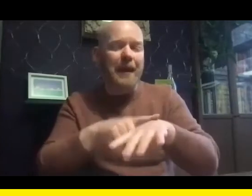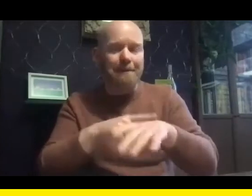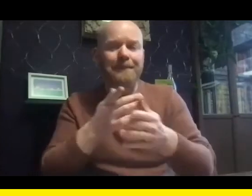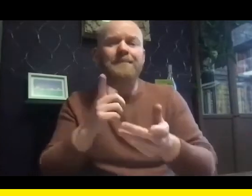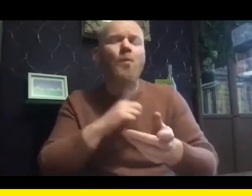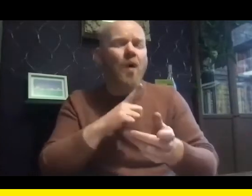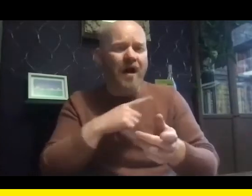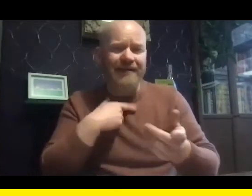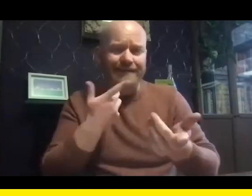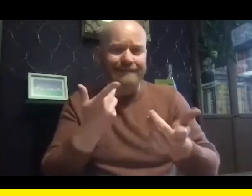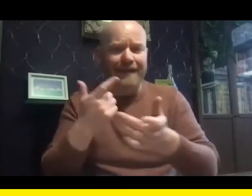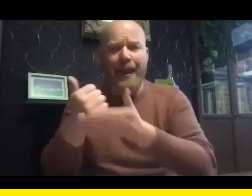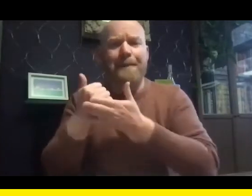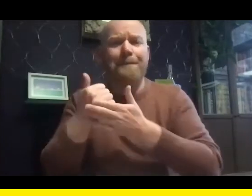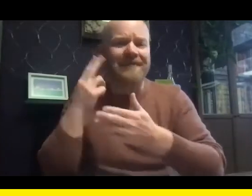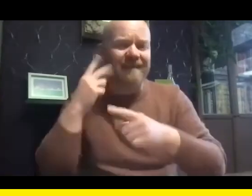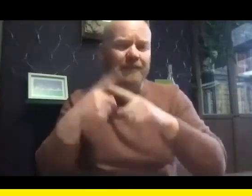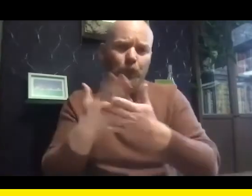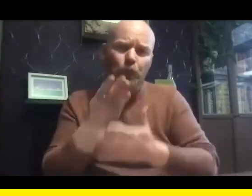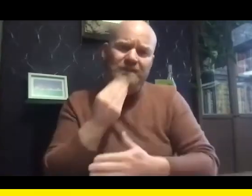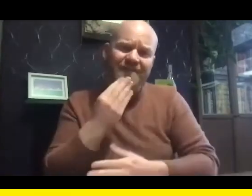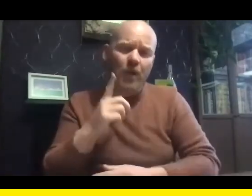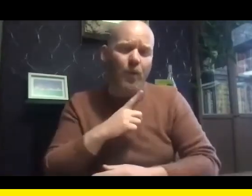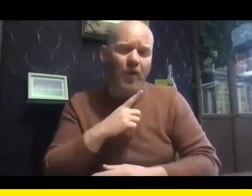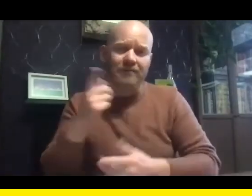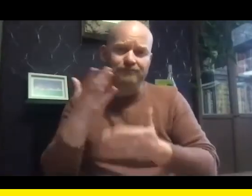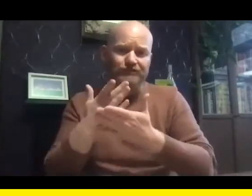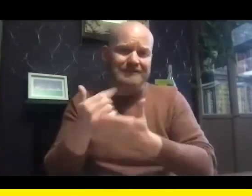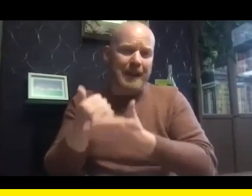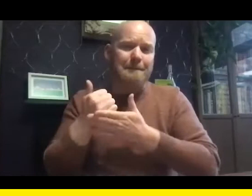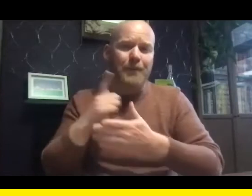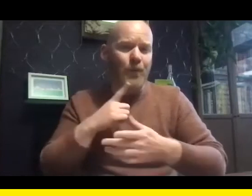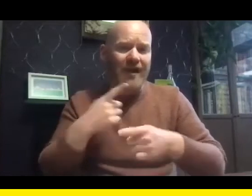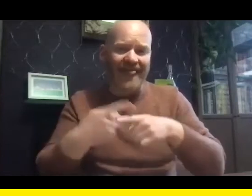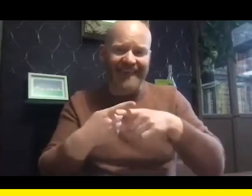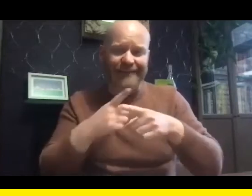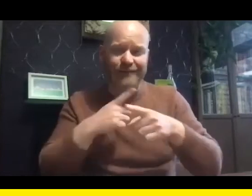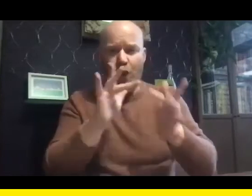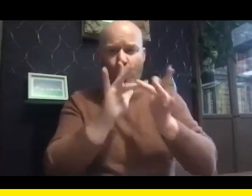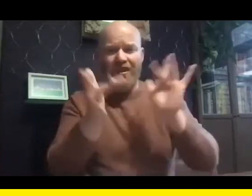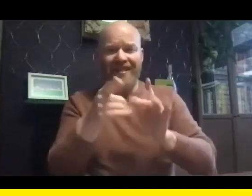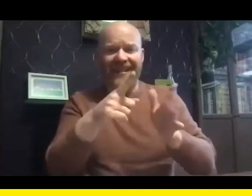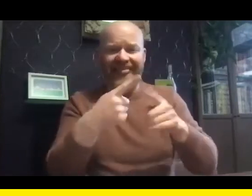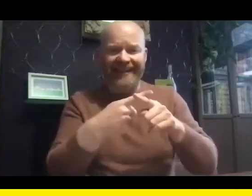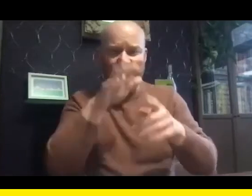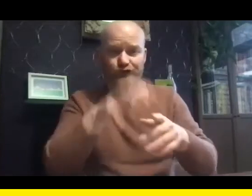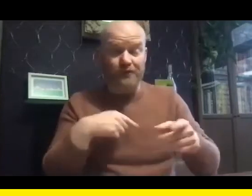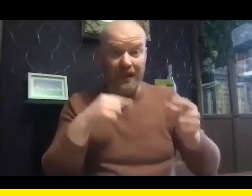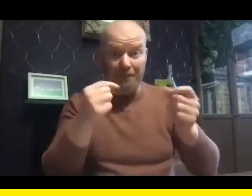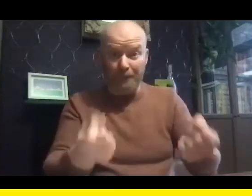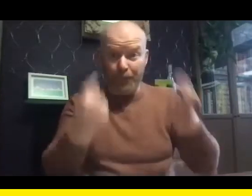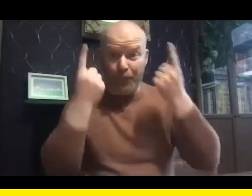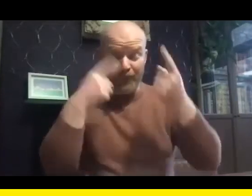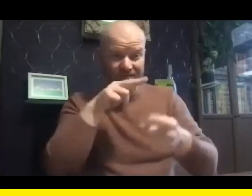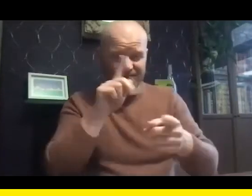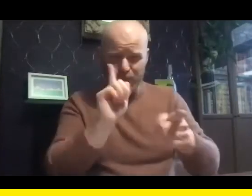me apply for a job at Marks and Spencer's at that time. They were very, very useful in terms of what they supported